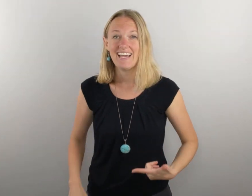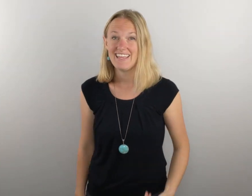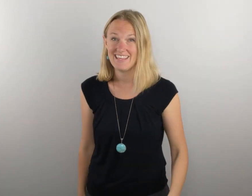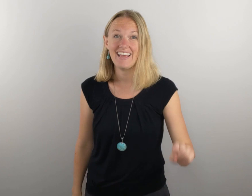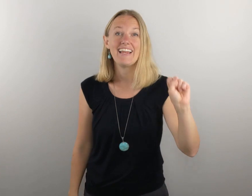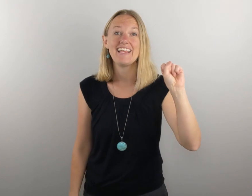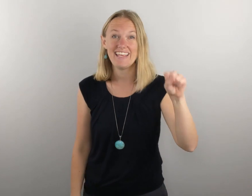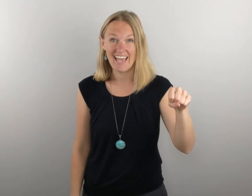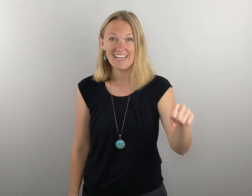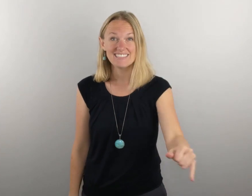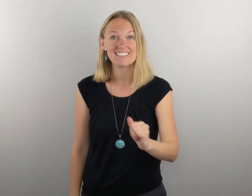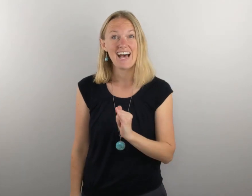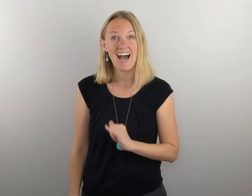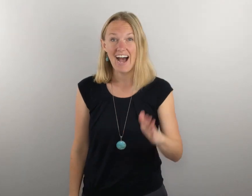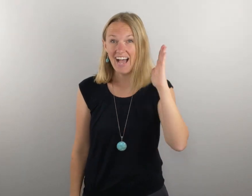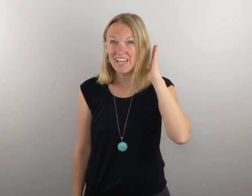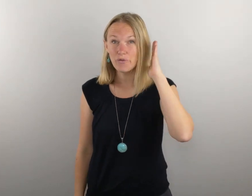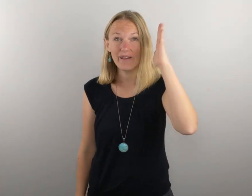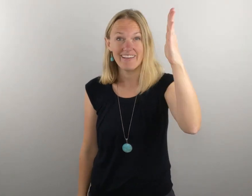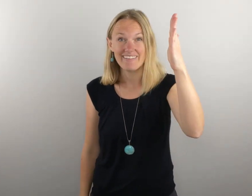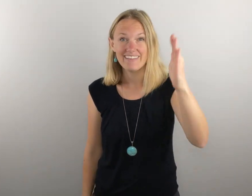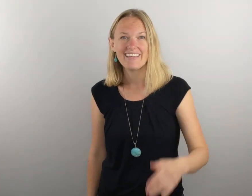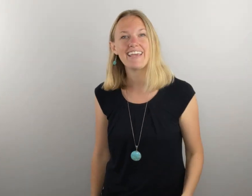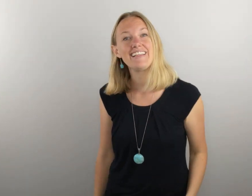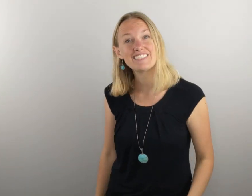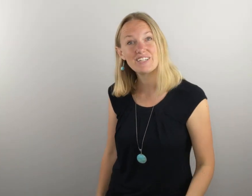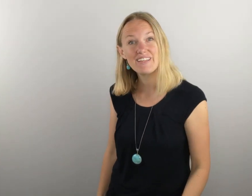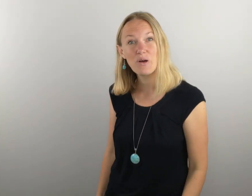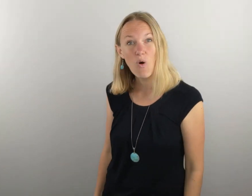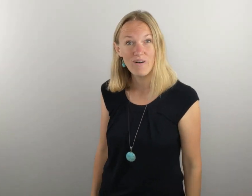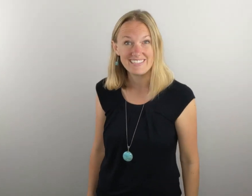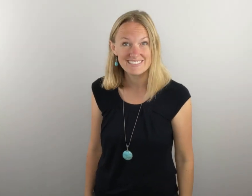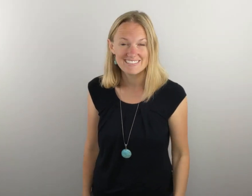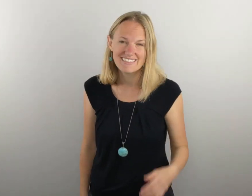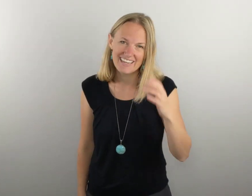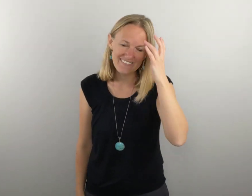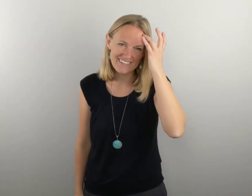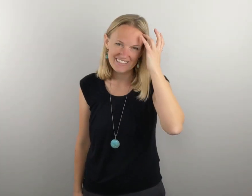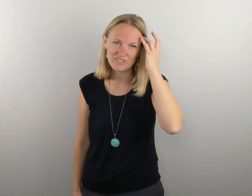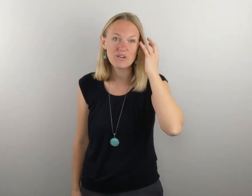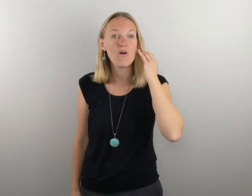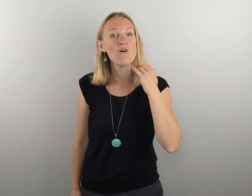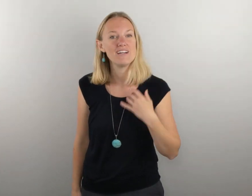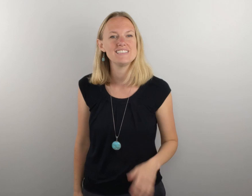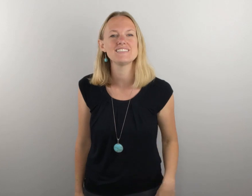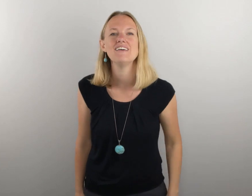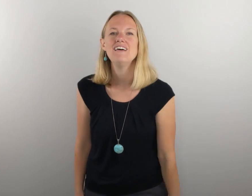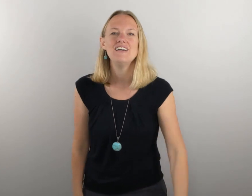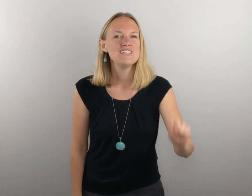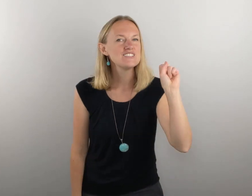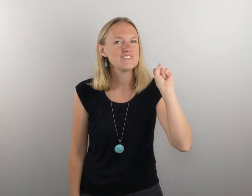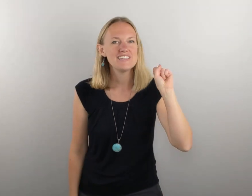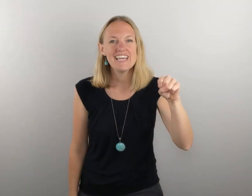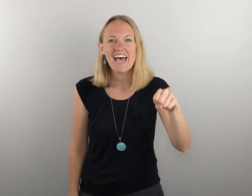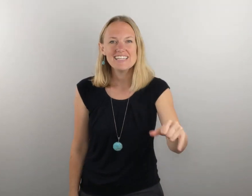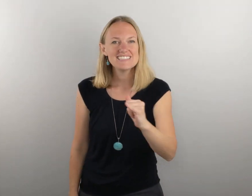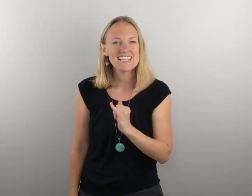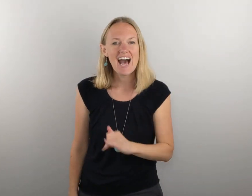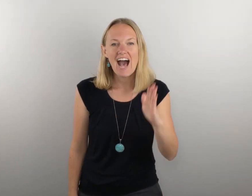and then yes, I will. Okay, let's try the chorus. Okay, we're gonna do the chorus. So yes,